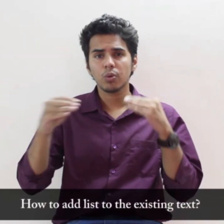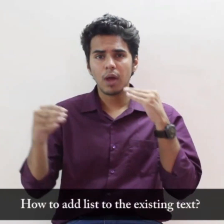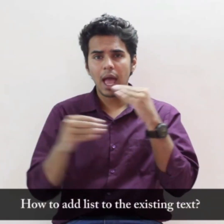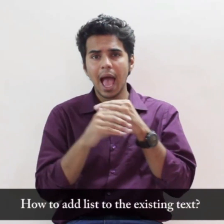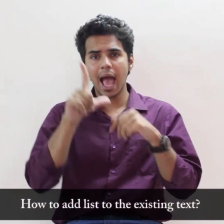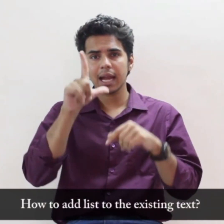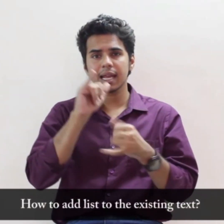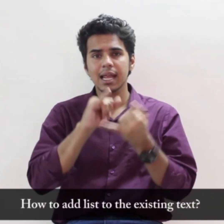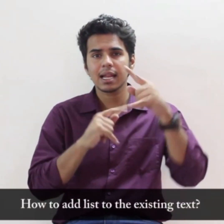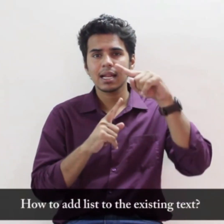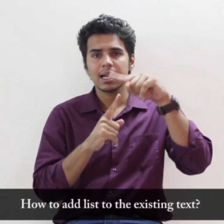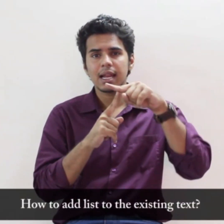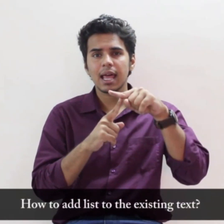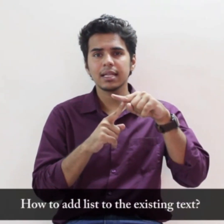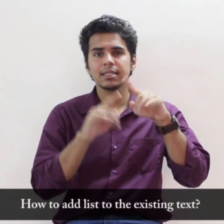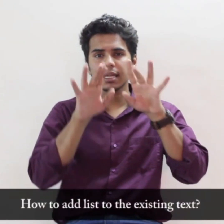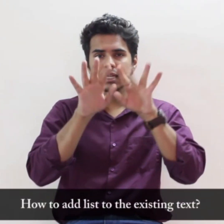How to add list to the existing text.